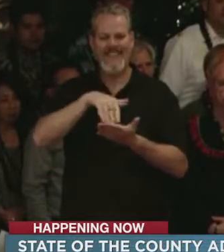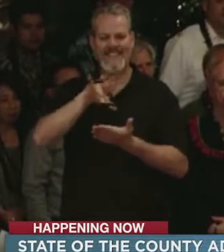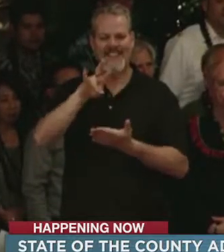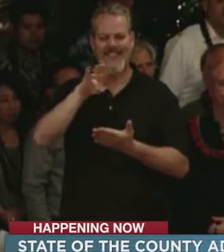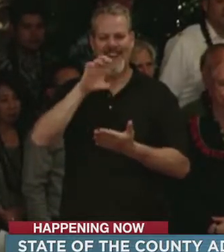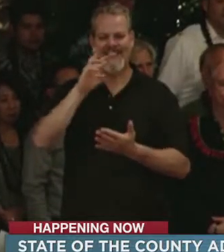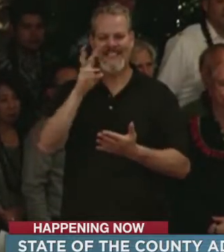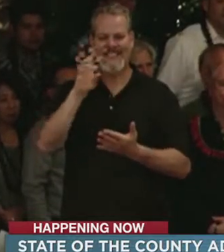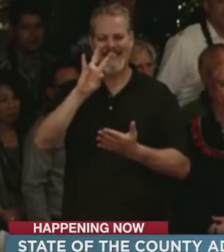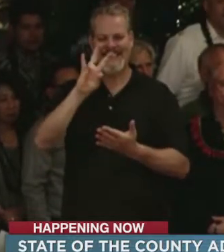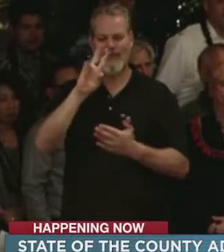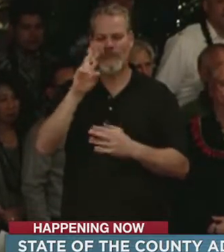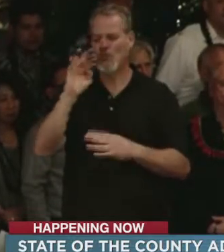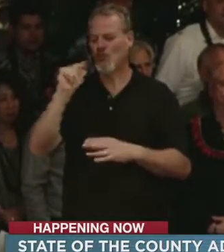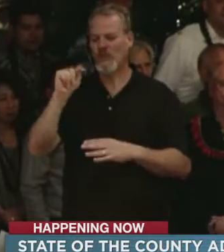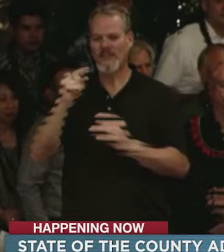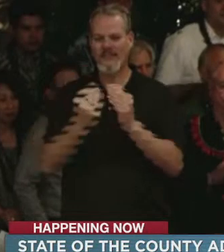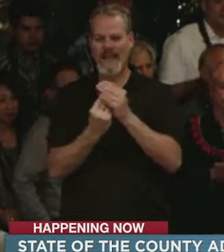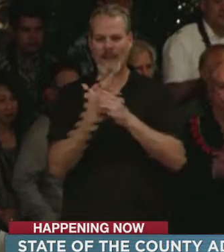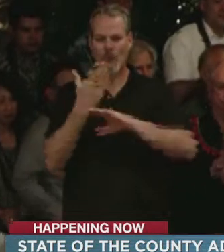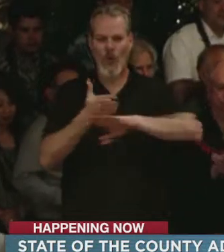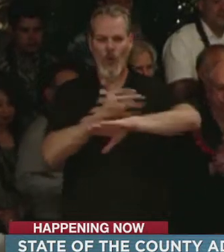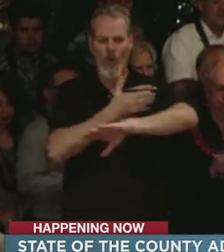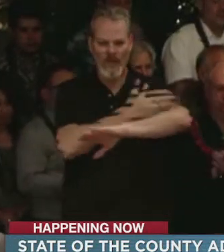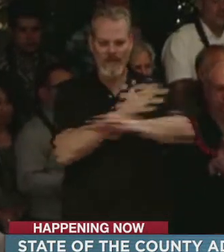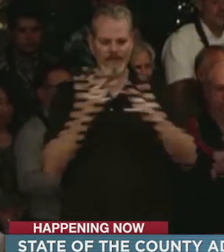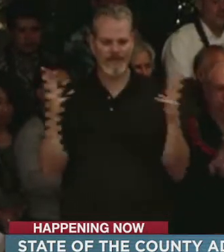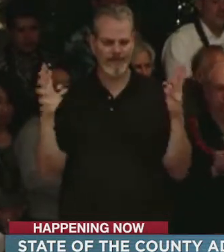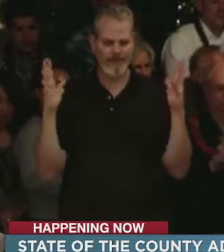5,767 units and growing.